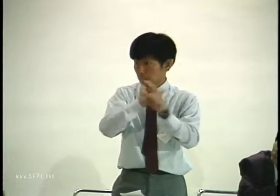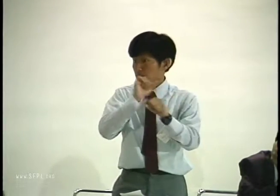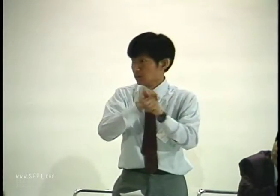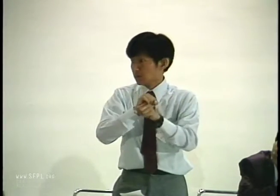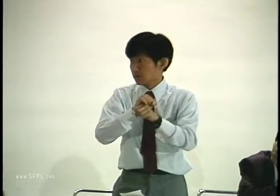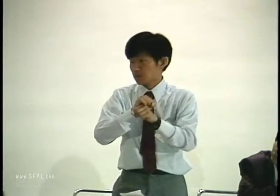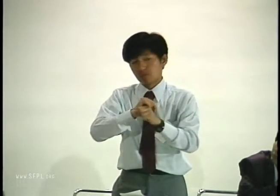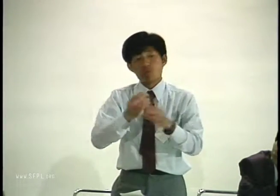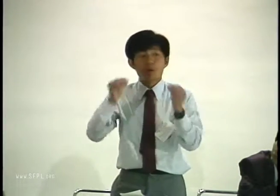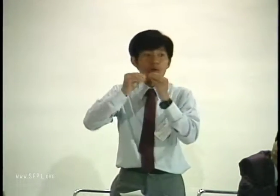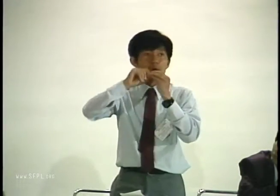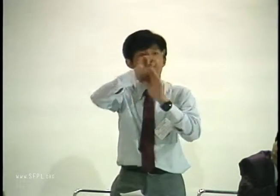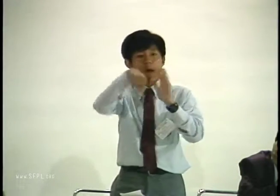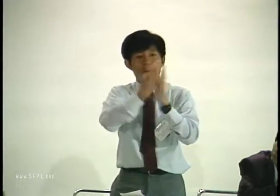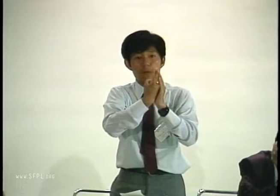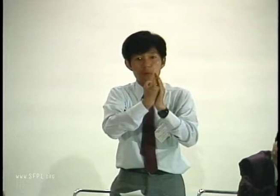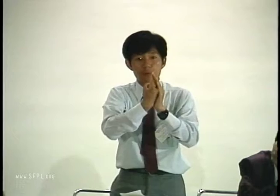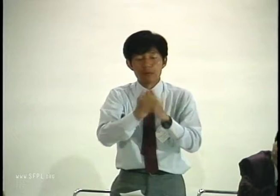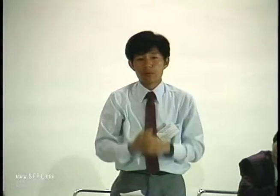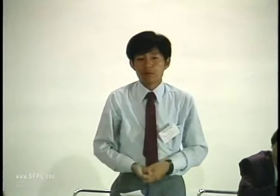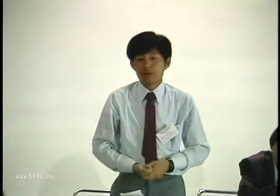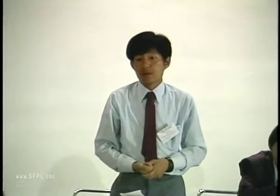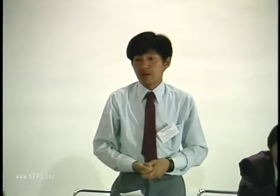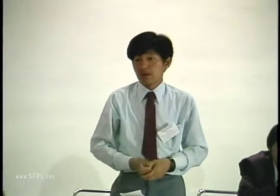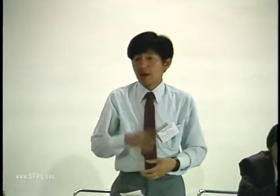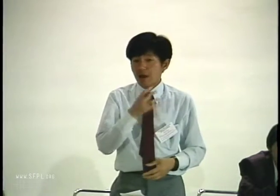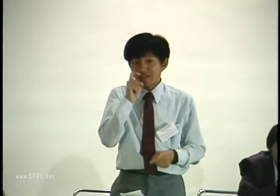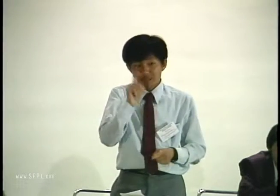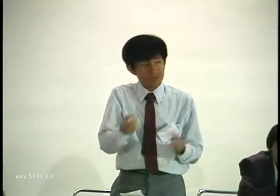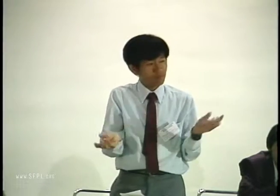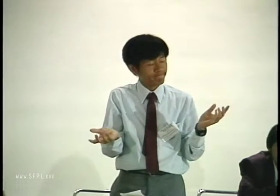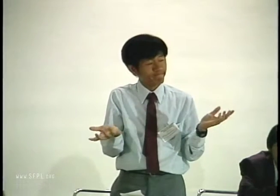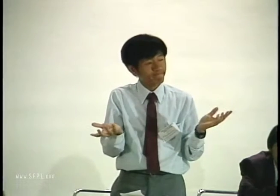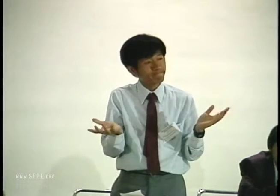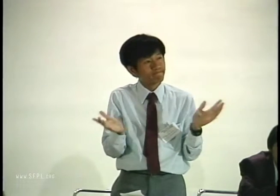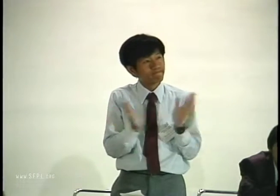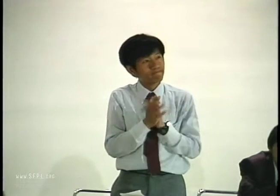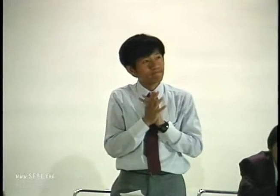so much more. We need more hours. We need to hire more people.